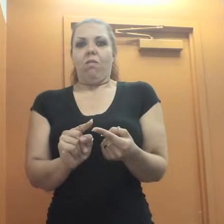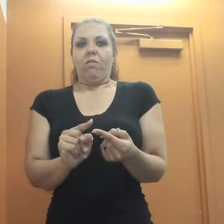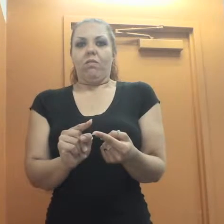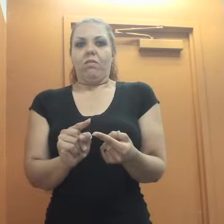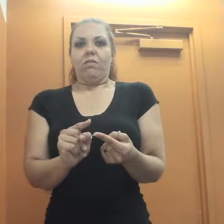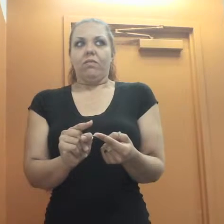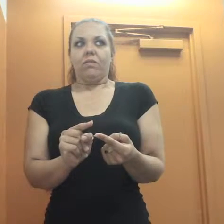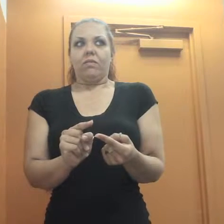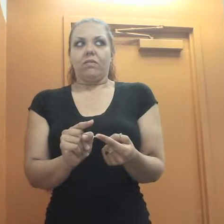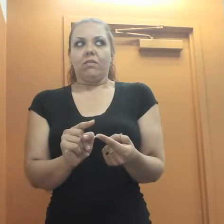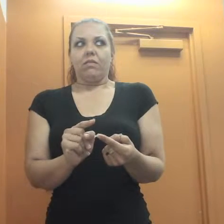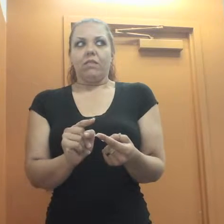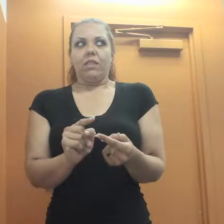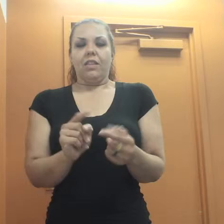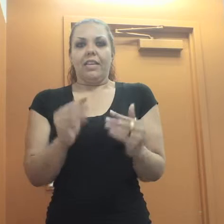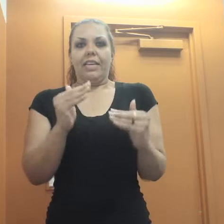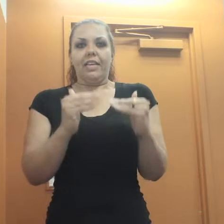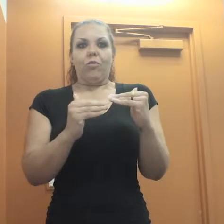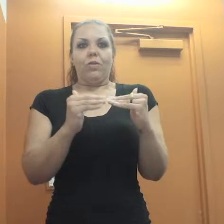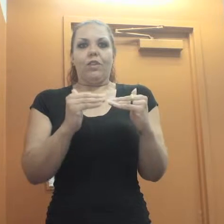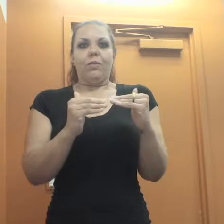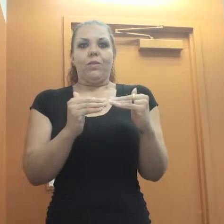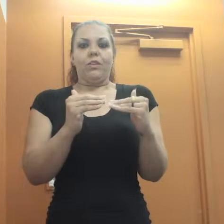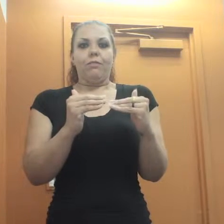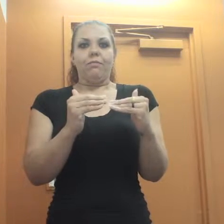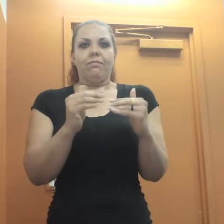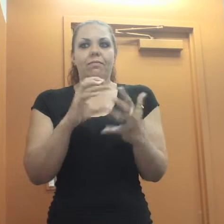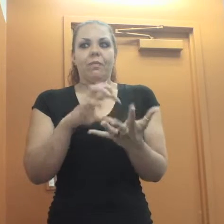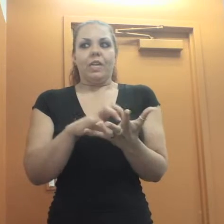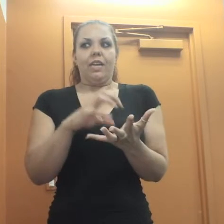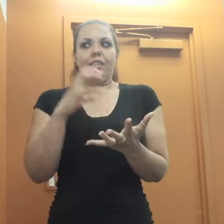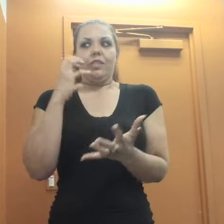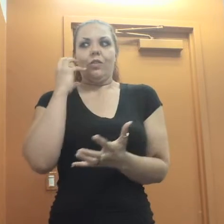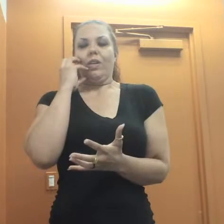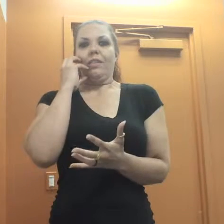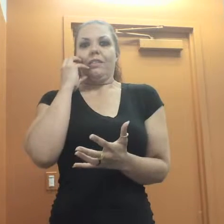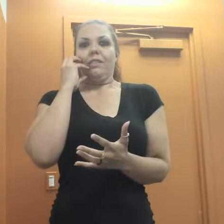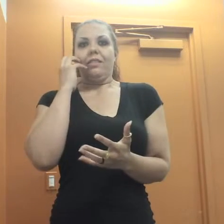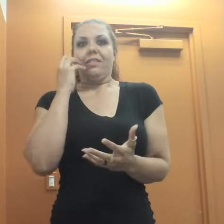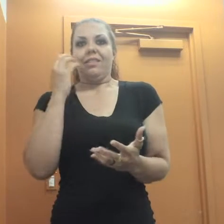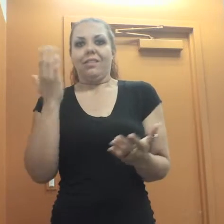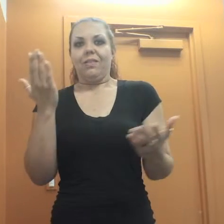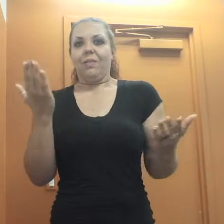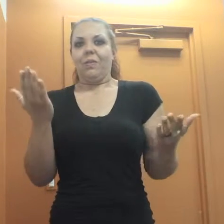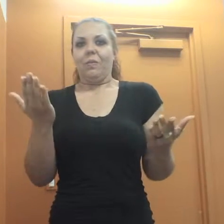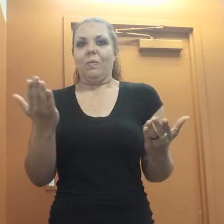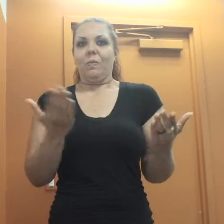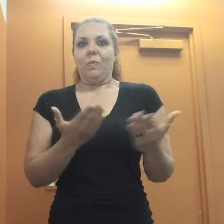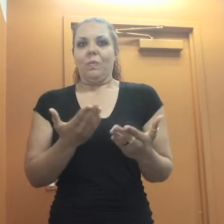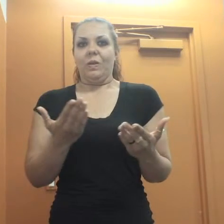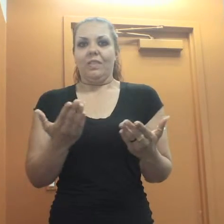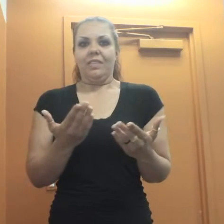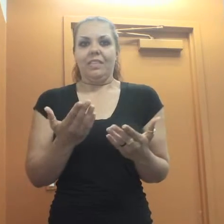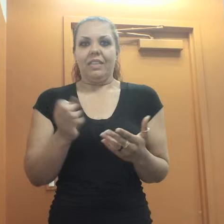equilibrium concentration of chromate ions shown on the screen, what is the equilibrium concentration of silver ion?